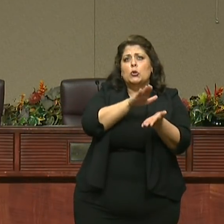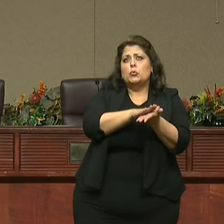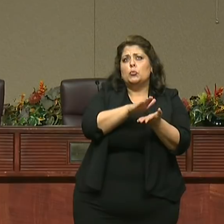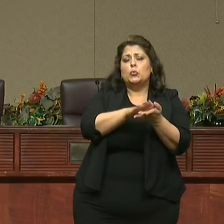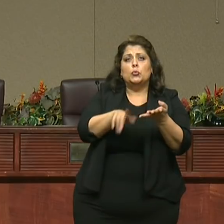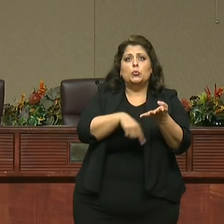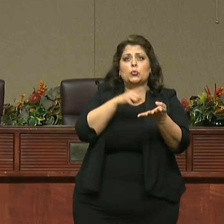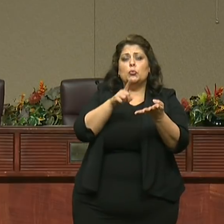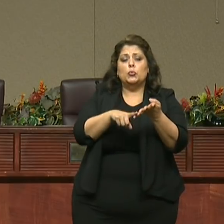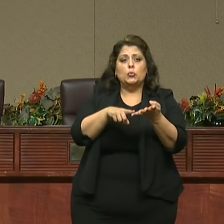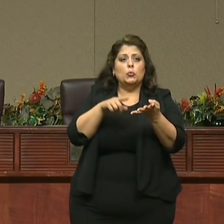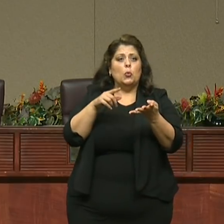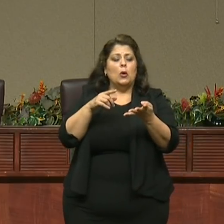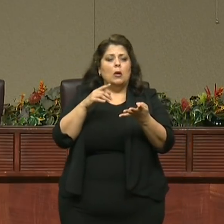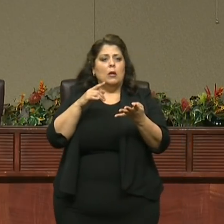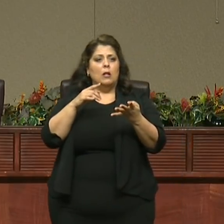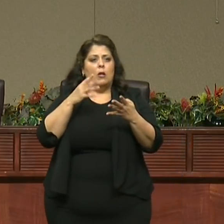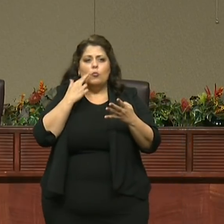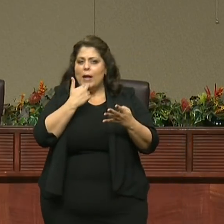is the question.